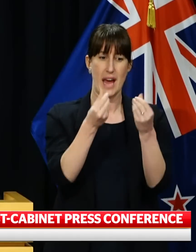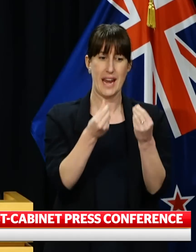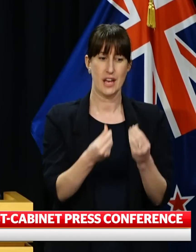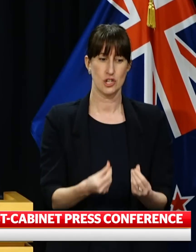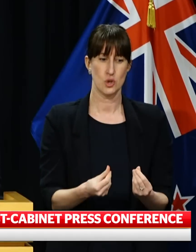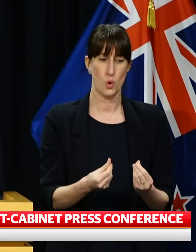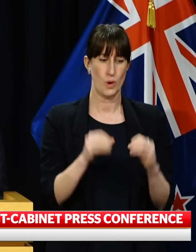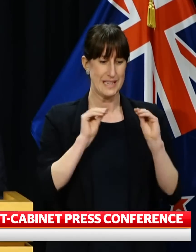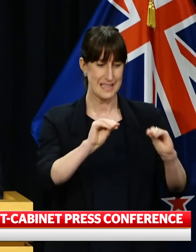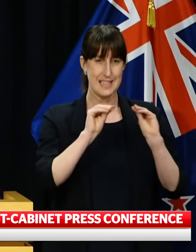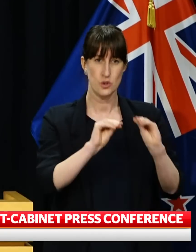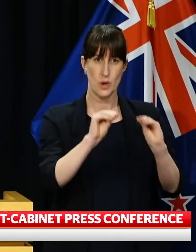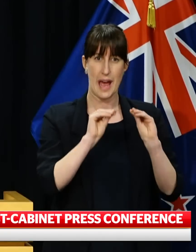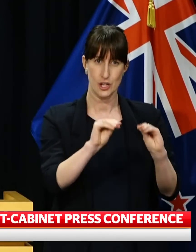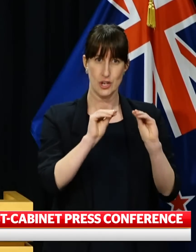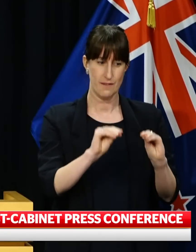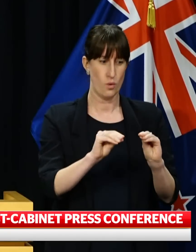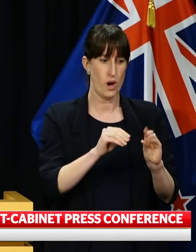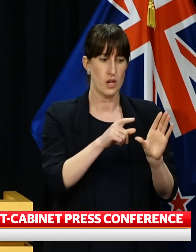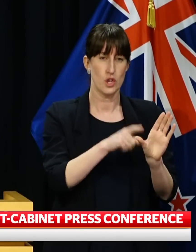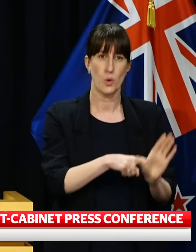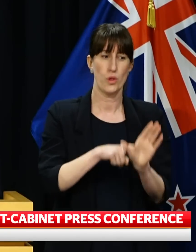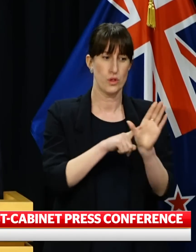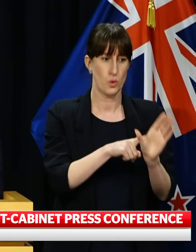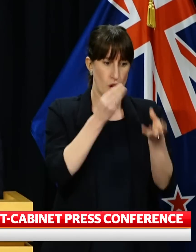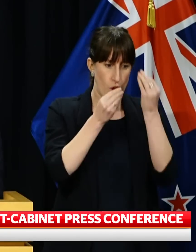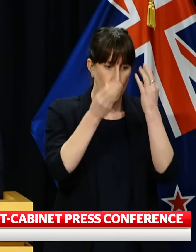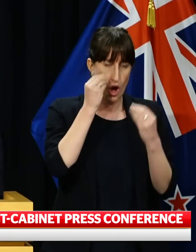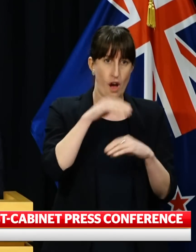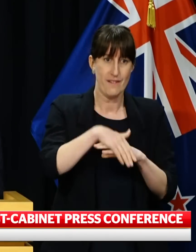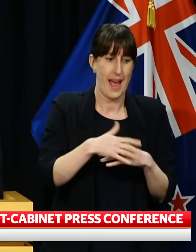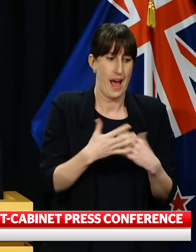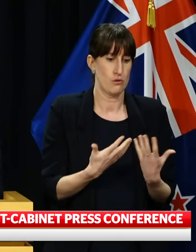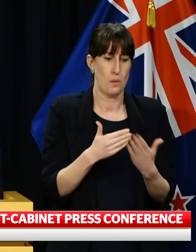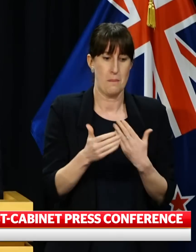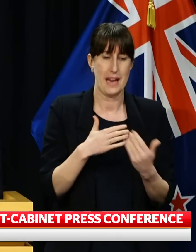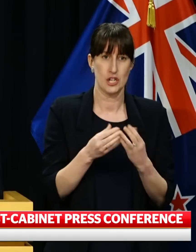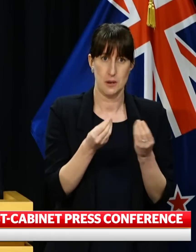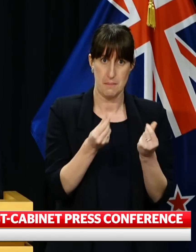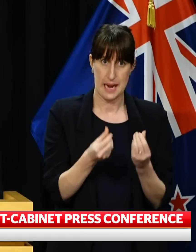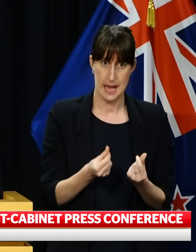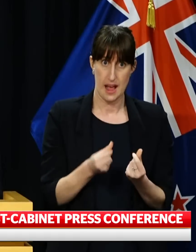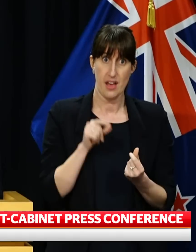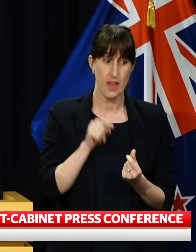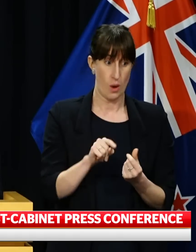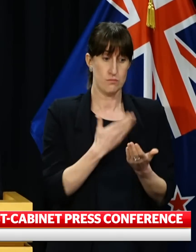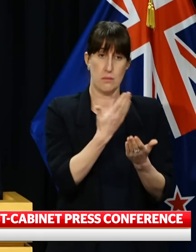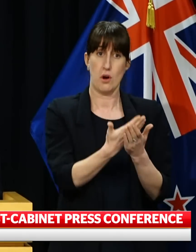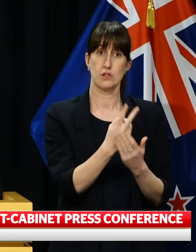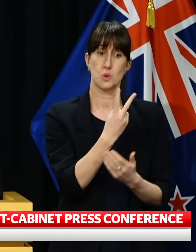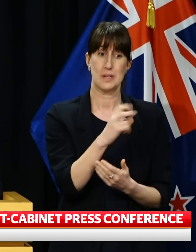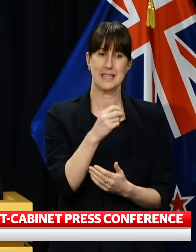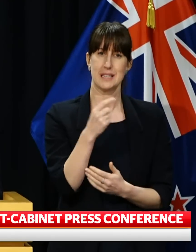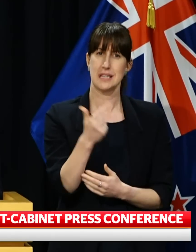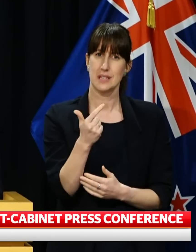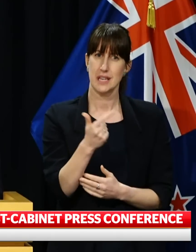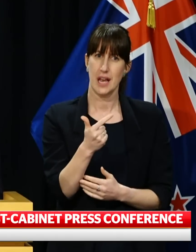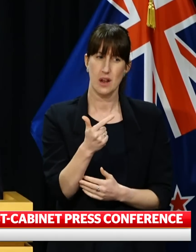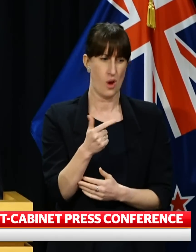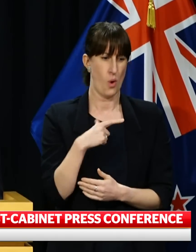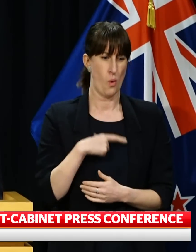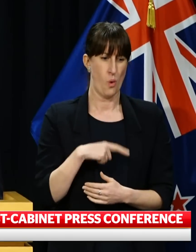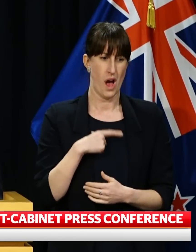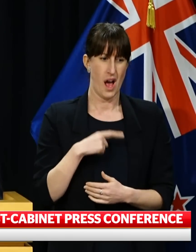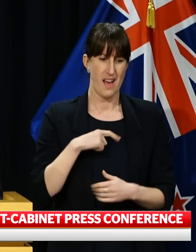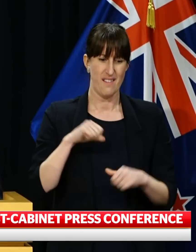What was the reason why financial literacy in the schools, which was proposed in 2017, why couldn't that get into schools the